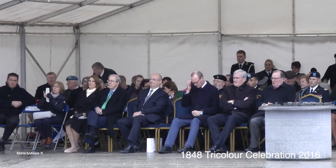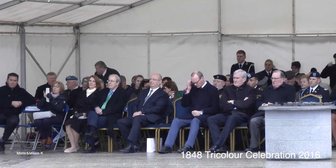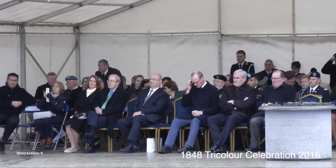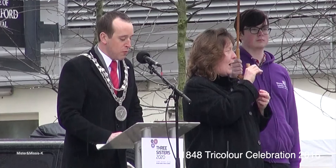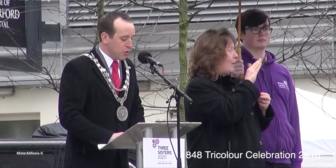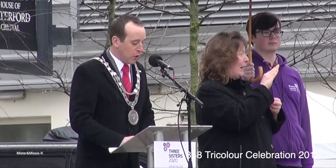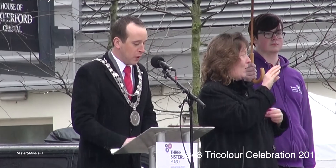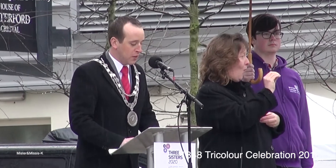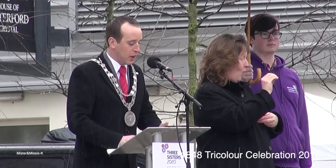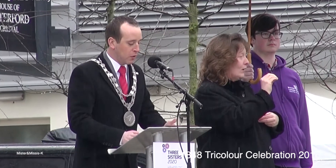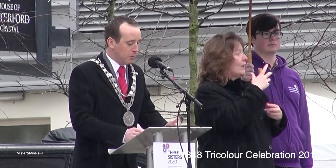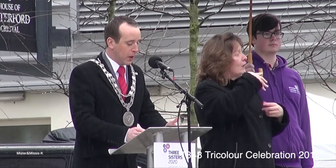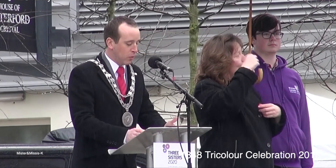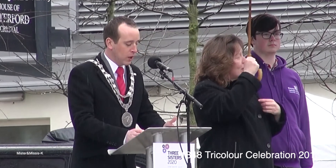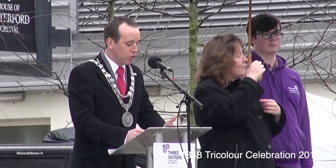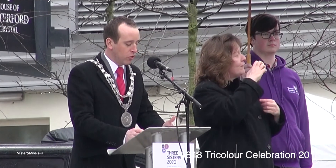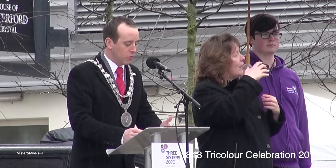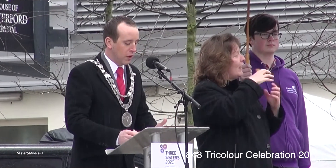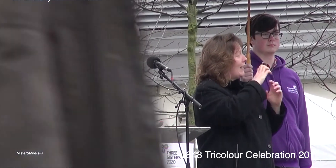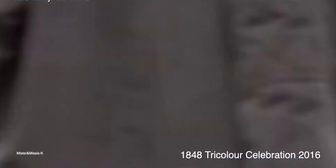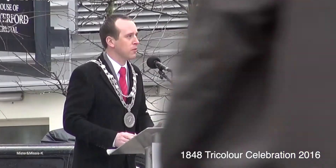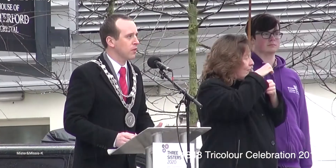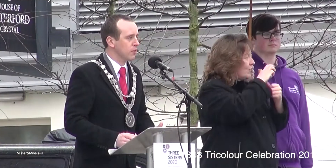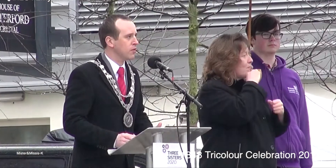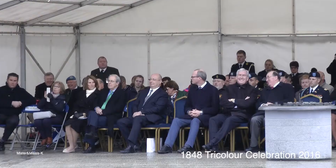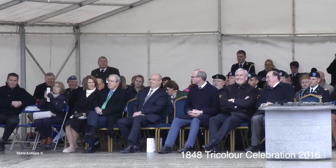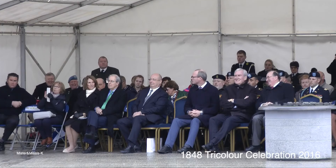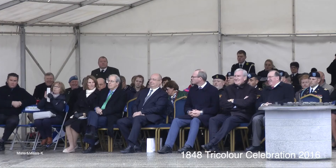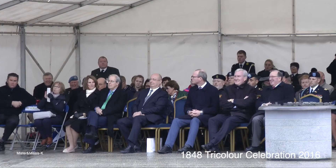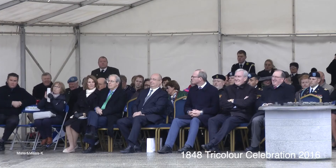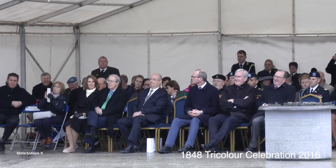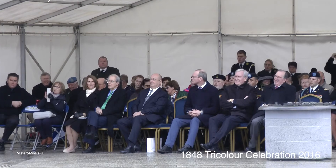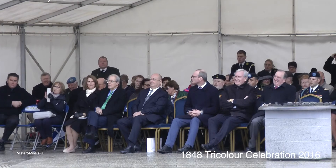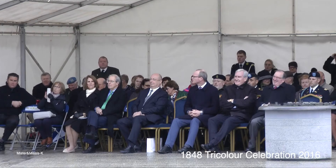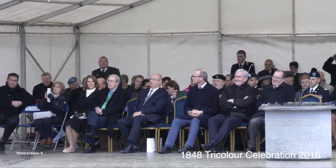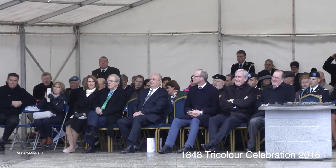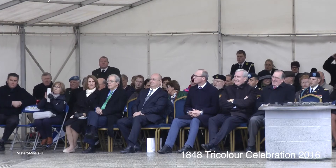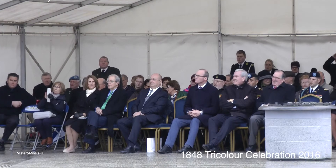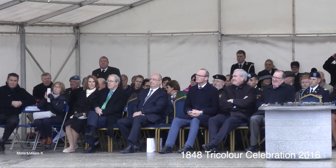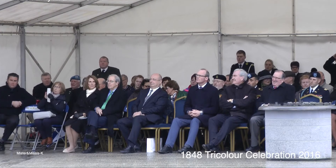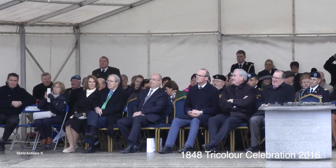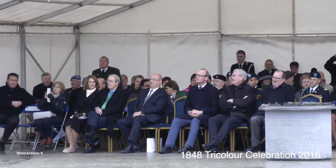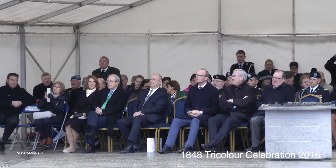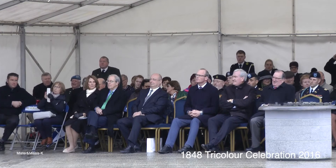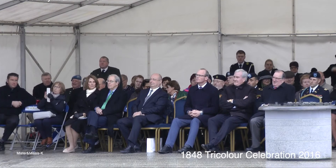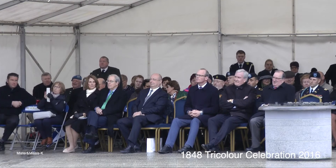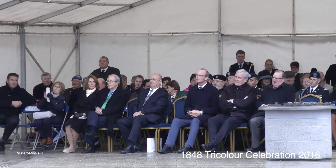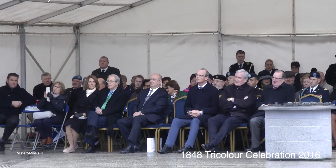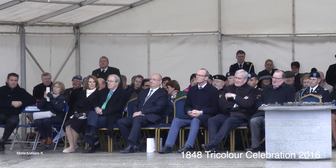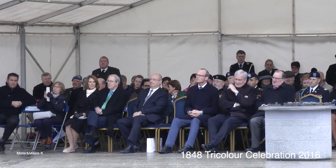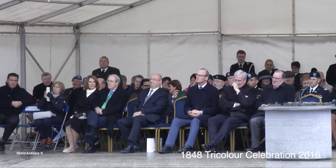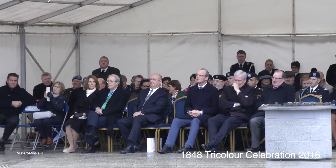Thibault, the Chief Executive Michael Welch, fellow councillors, Lieutenant Colonel Sean Flynn, Officer Commanding